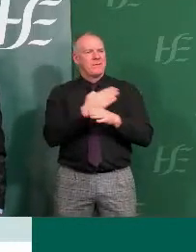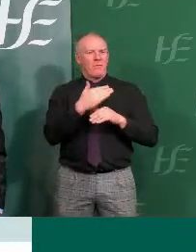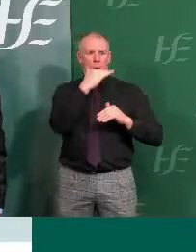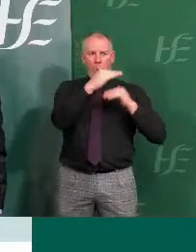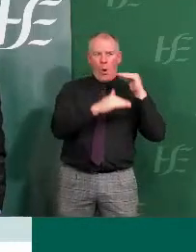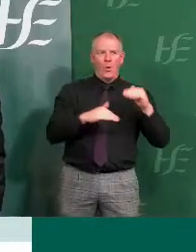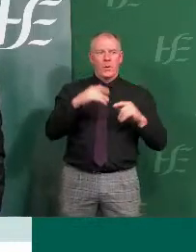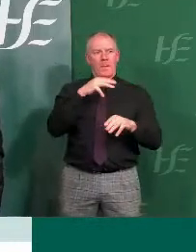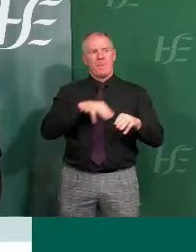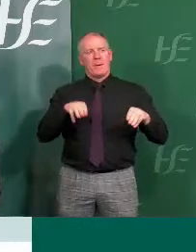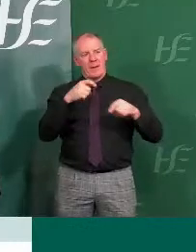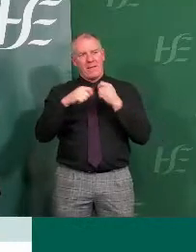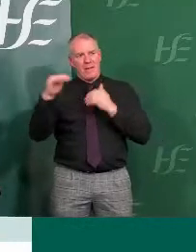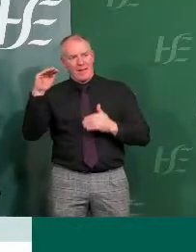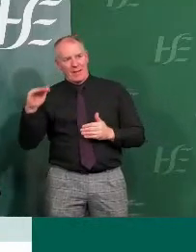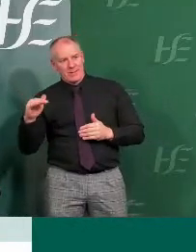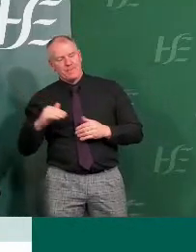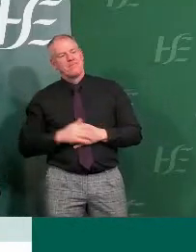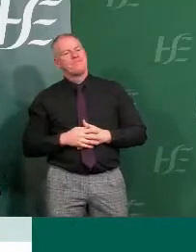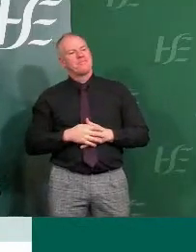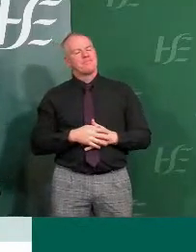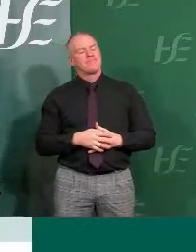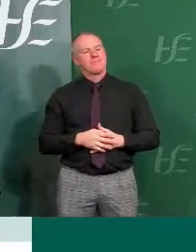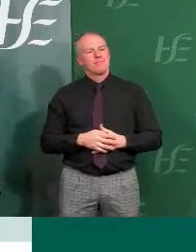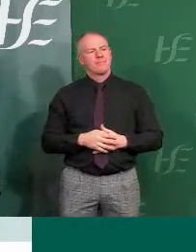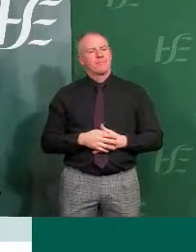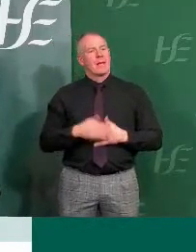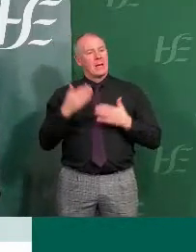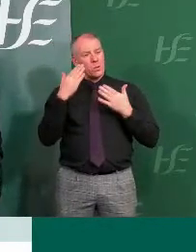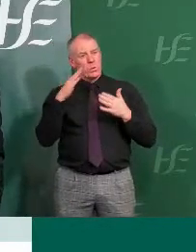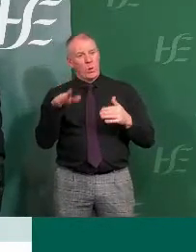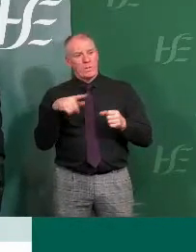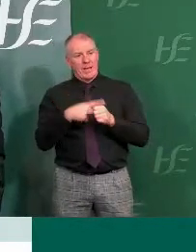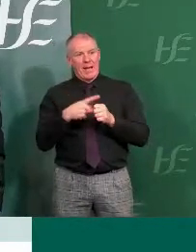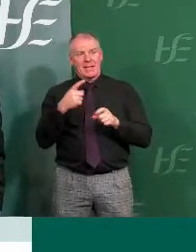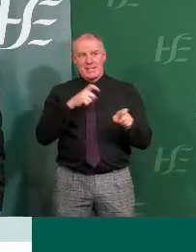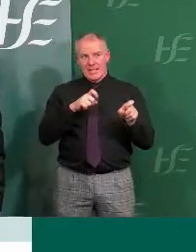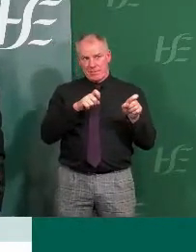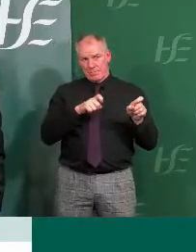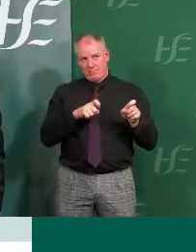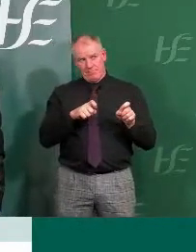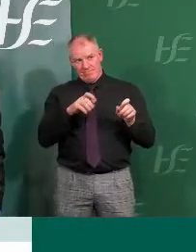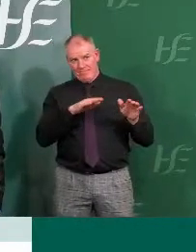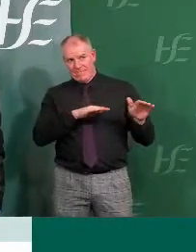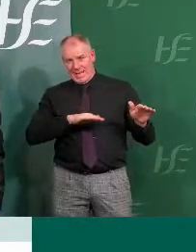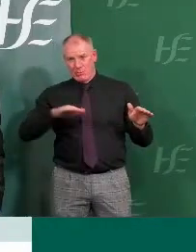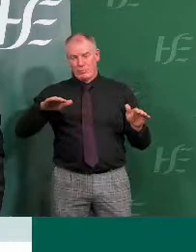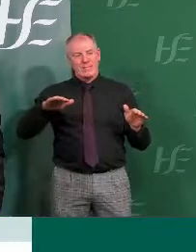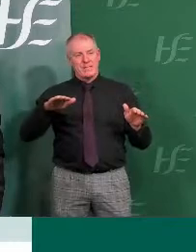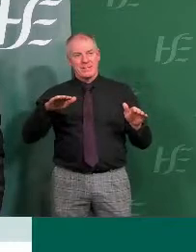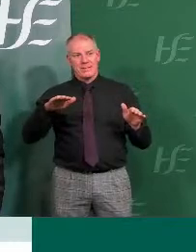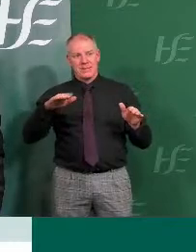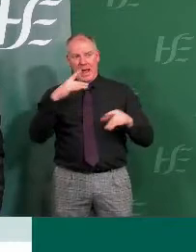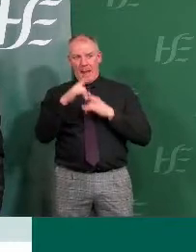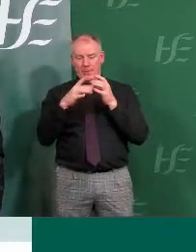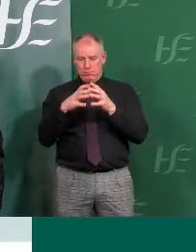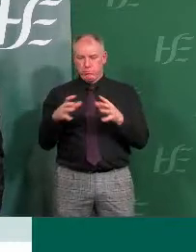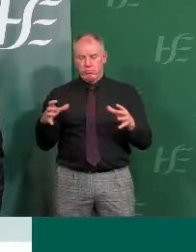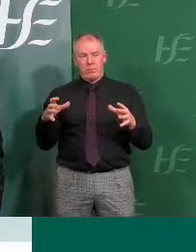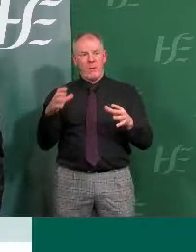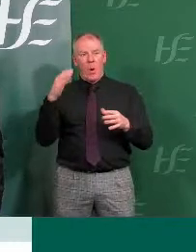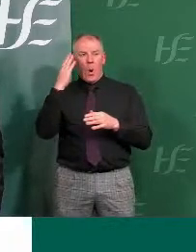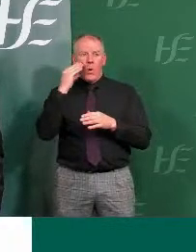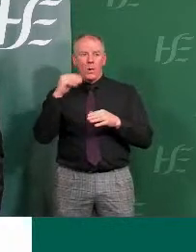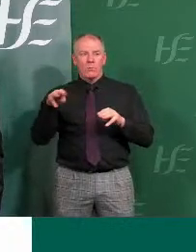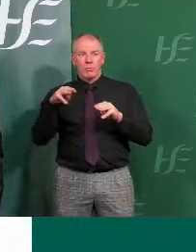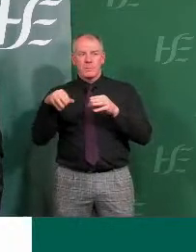groups, which although they've shown an increase in the past week or two, still going from very low base and not nearly as acute as we've seen in younger age